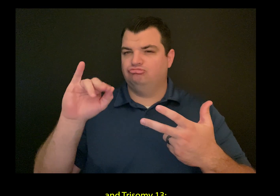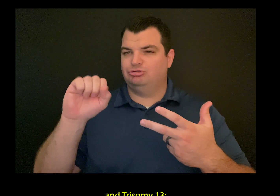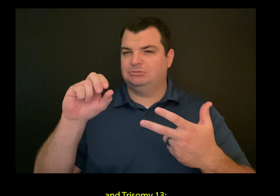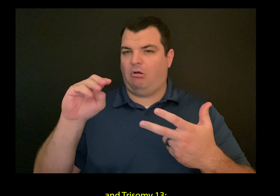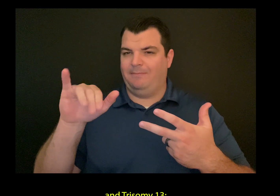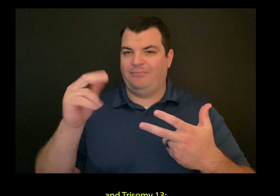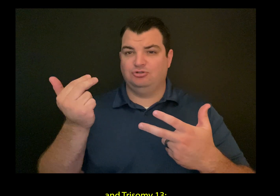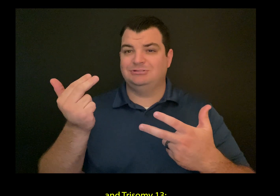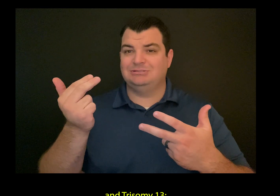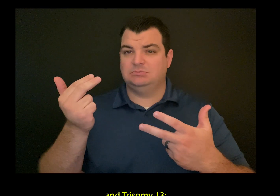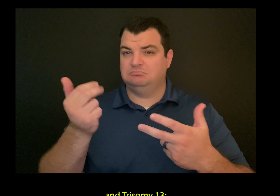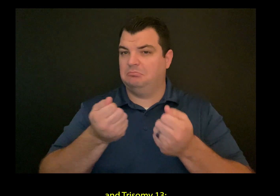and trisomy 13.